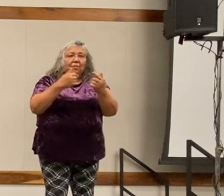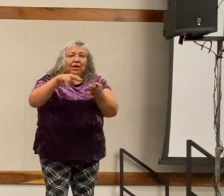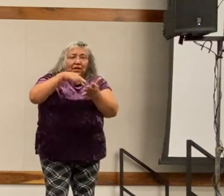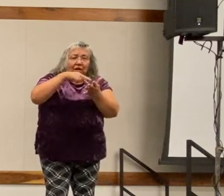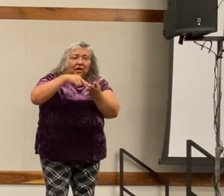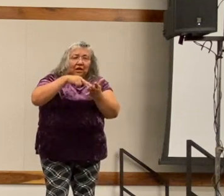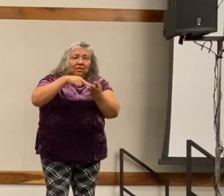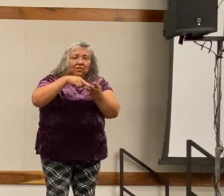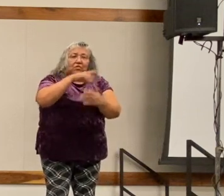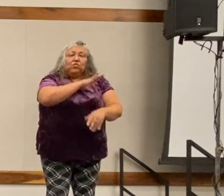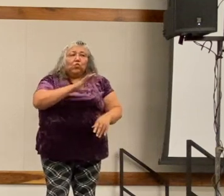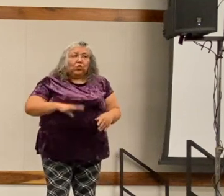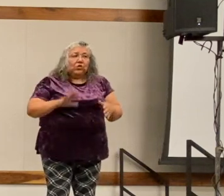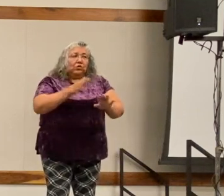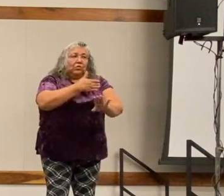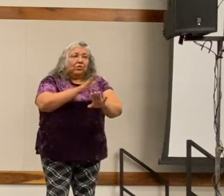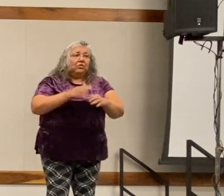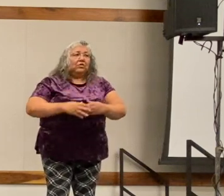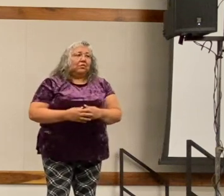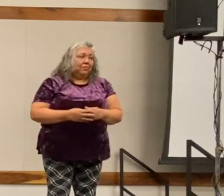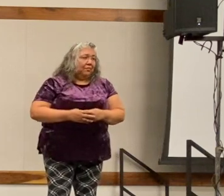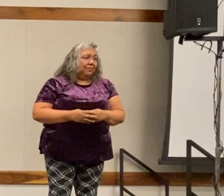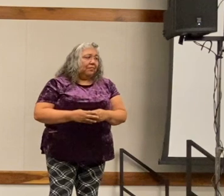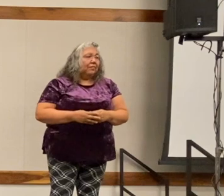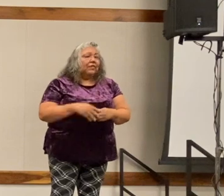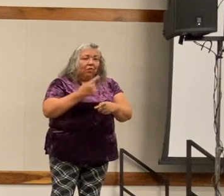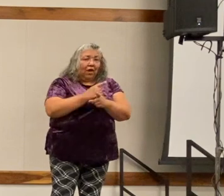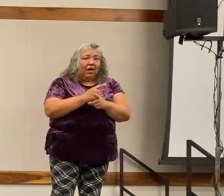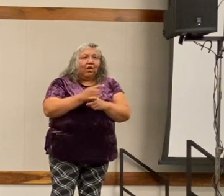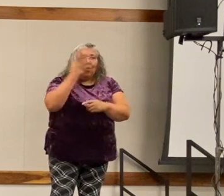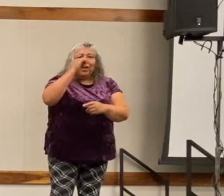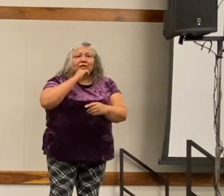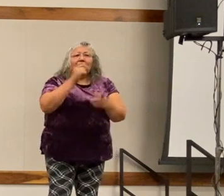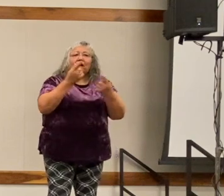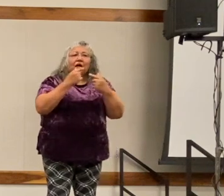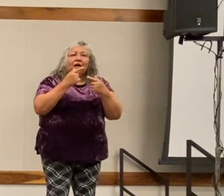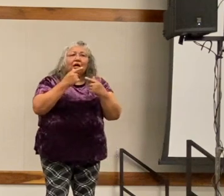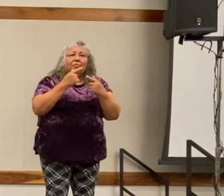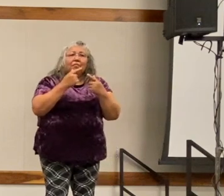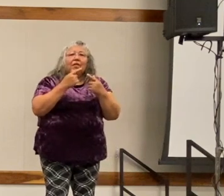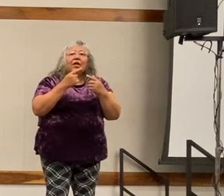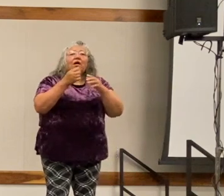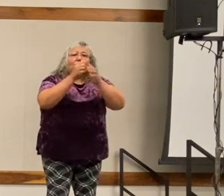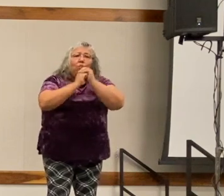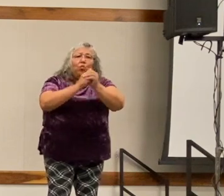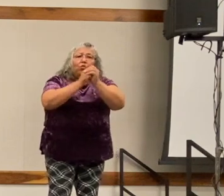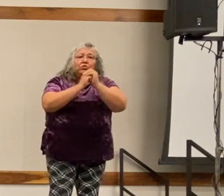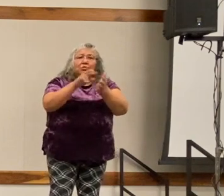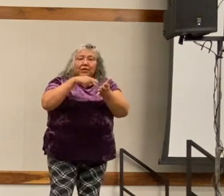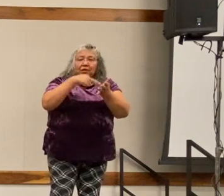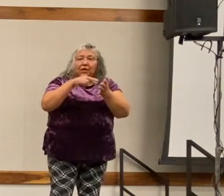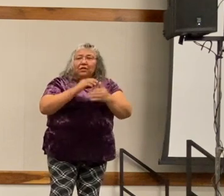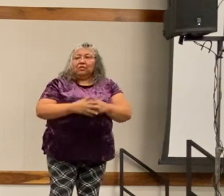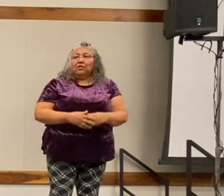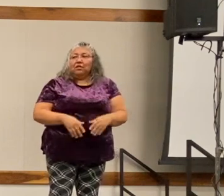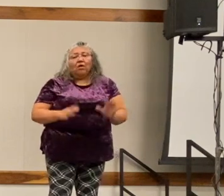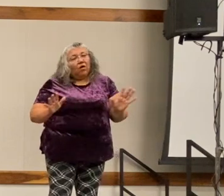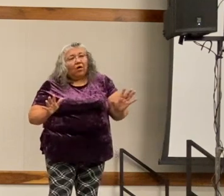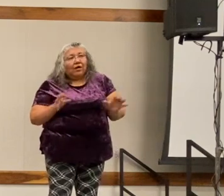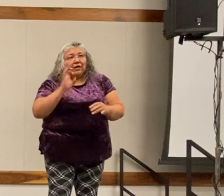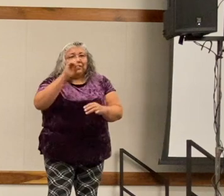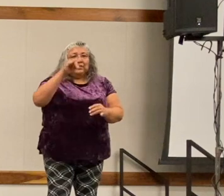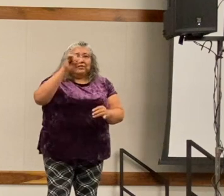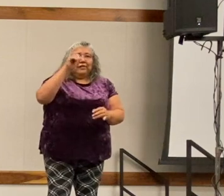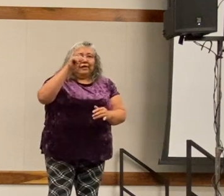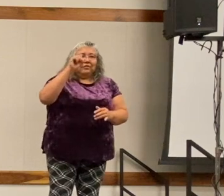dance to Christian music? Right? Why don't they come and dance and worship? Oh,